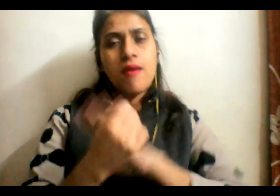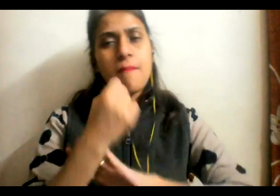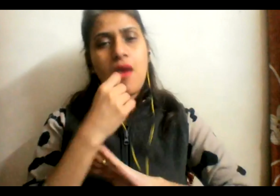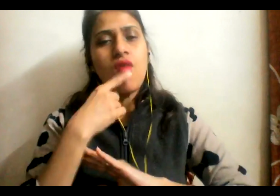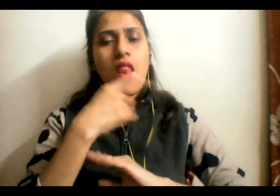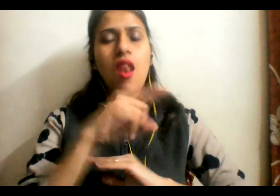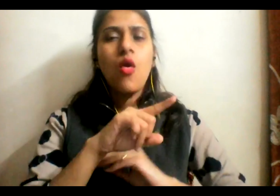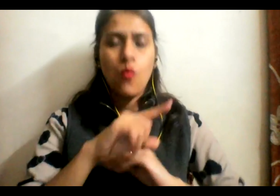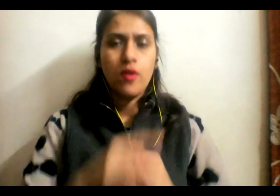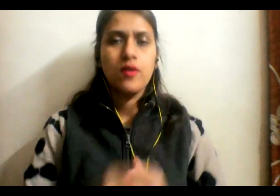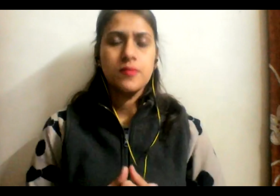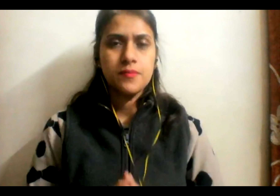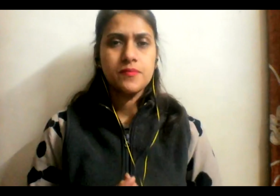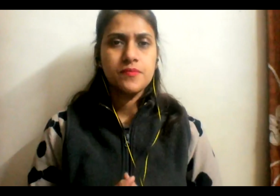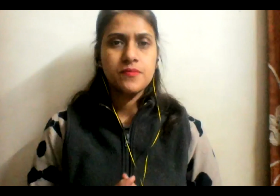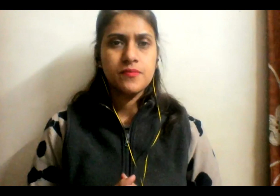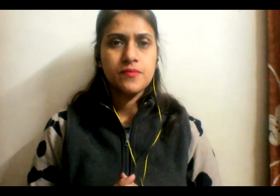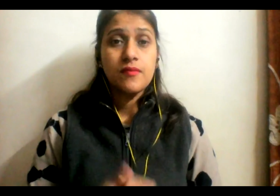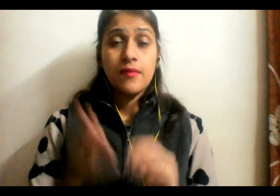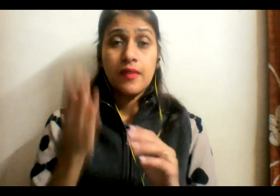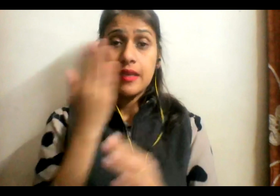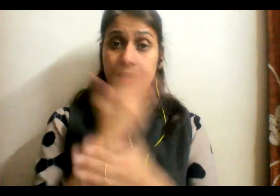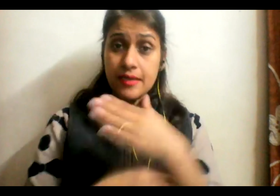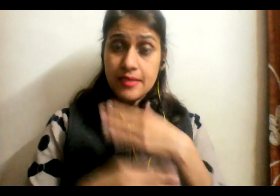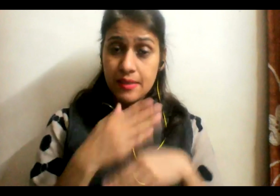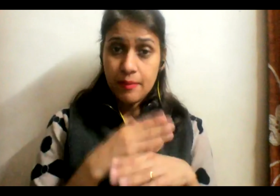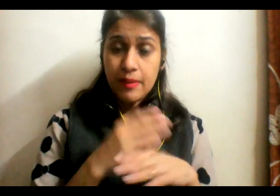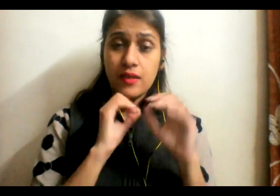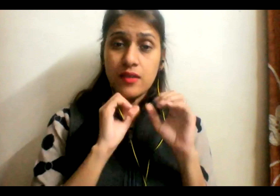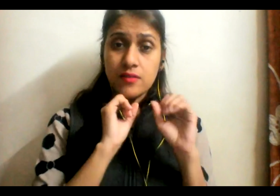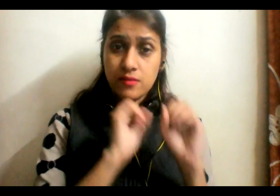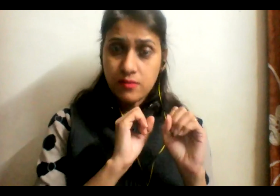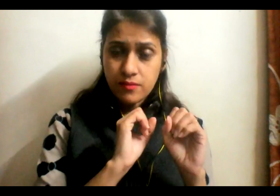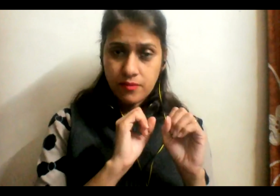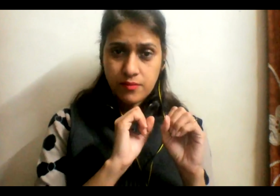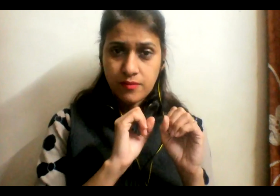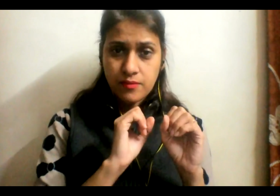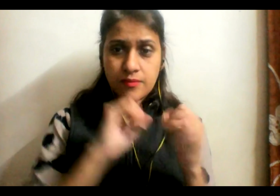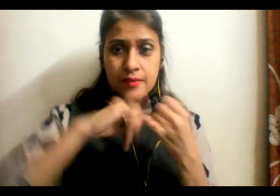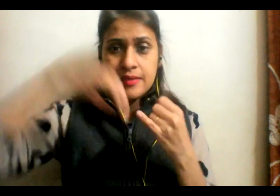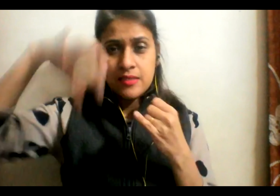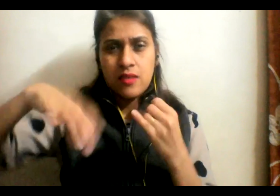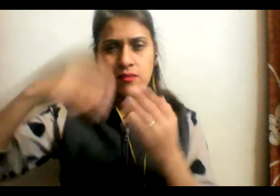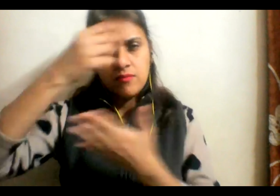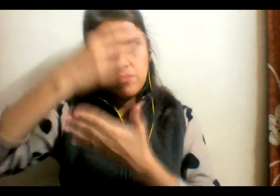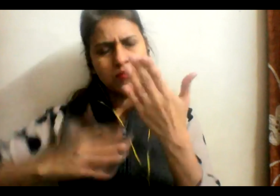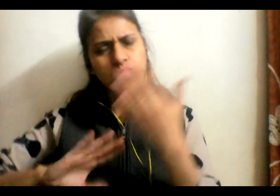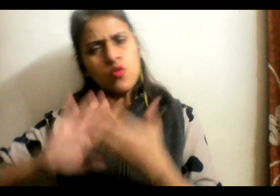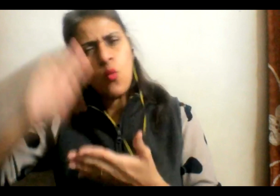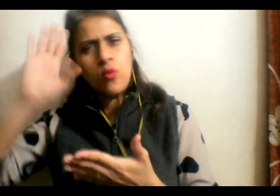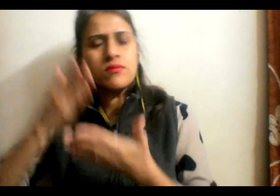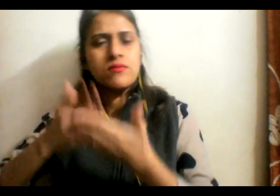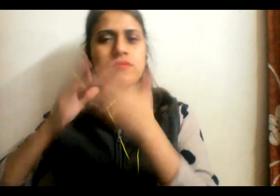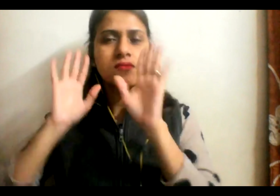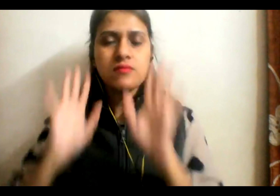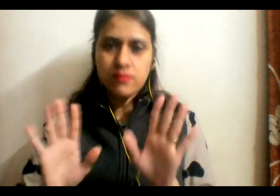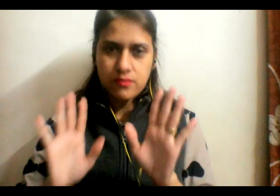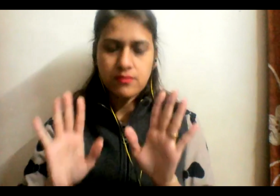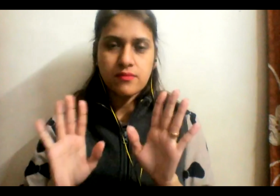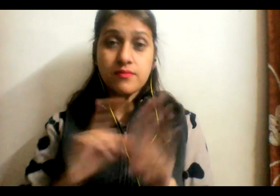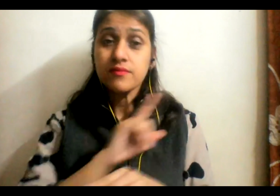subjects, right? So disability has been on the state list for a long time. It does exist even today,